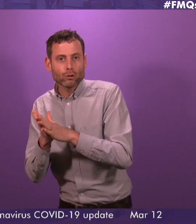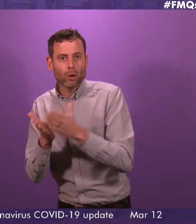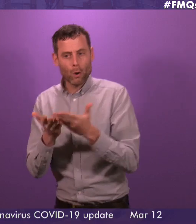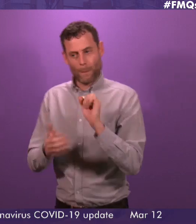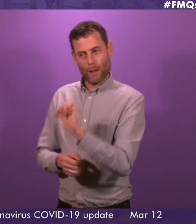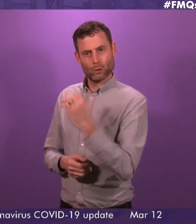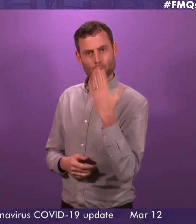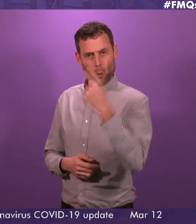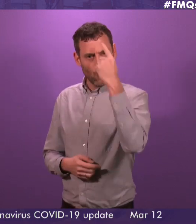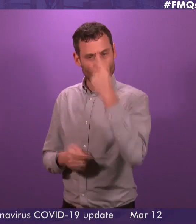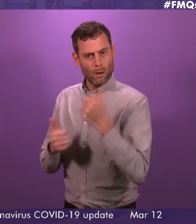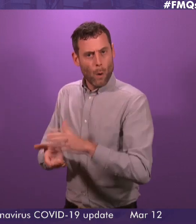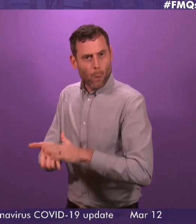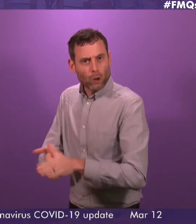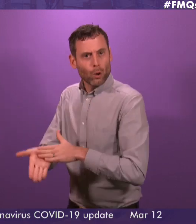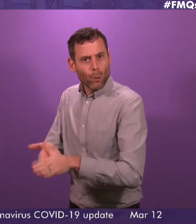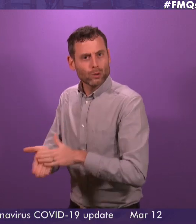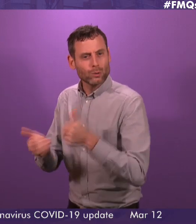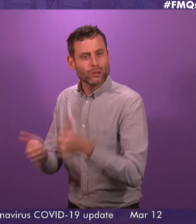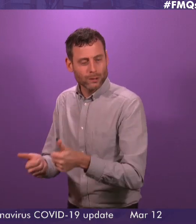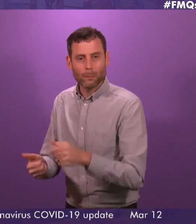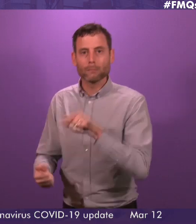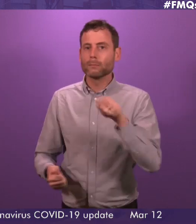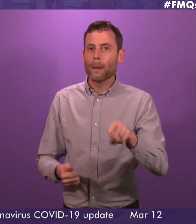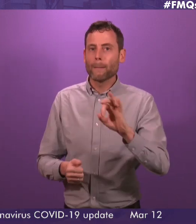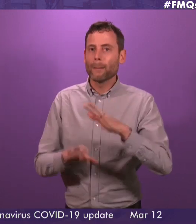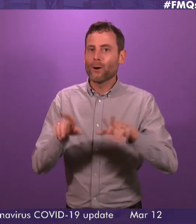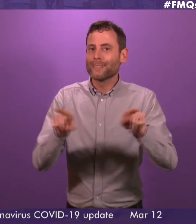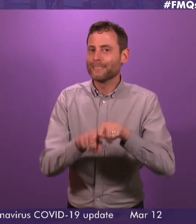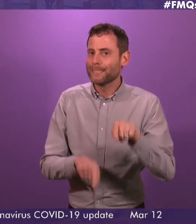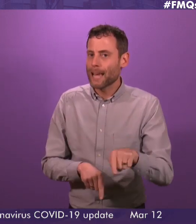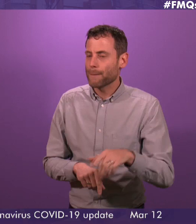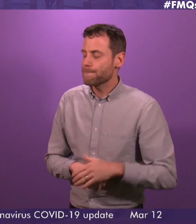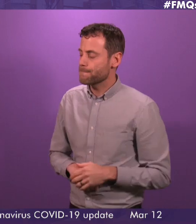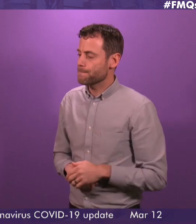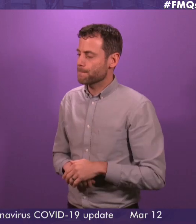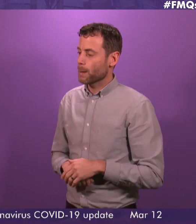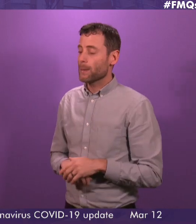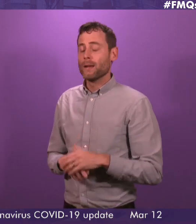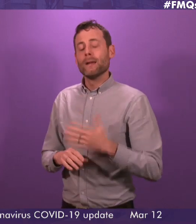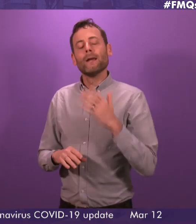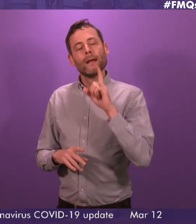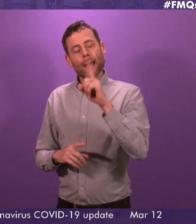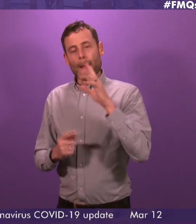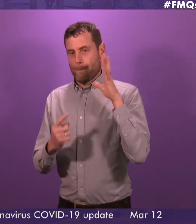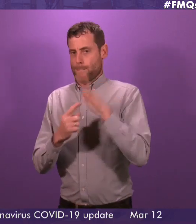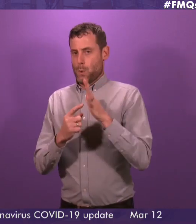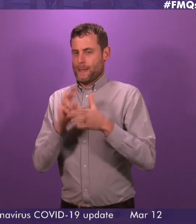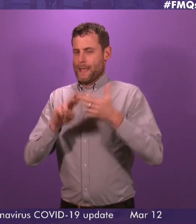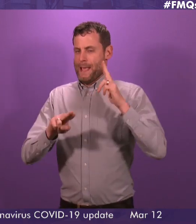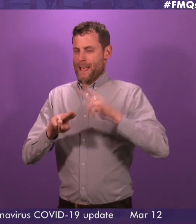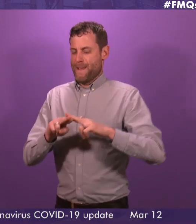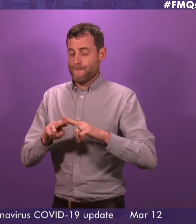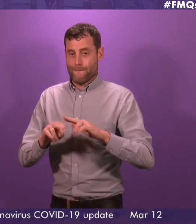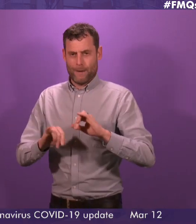matters that we see in our schools. But perhaps more importantly, if and when we get to a stage where we